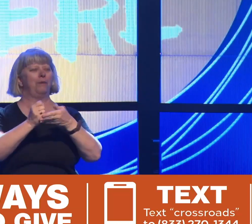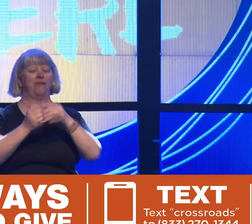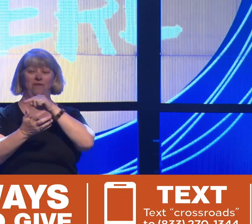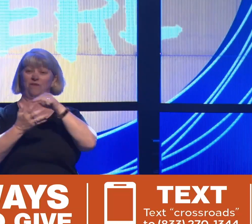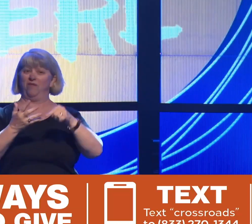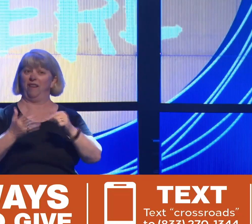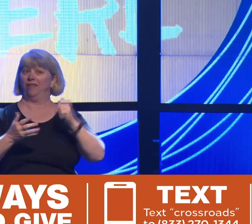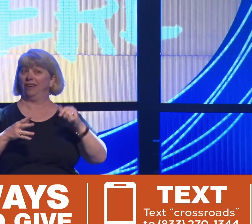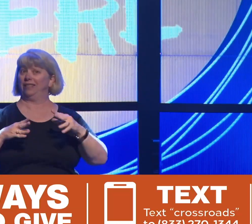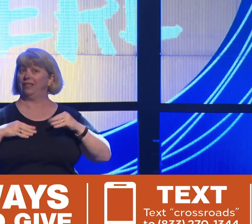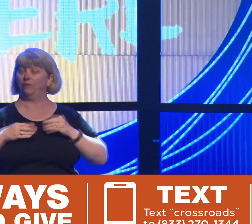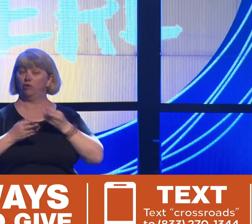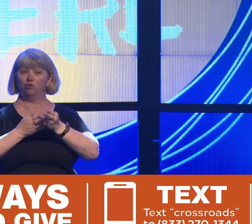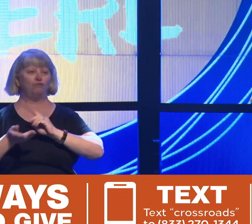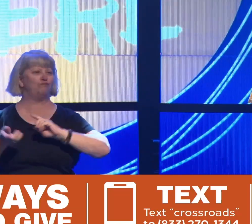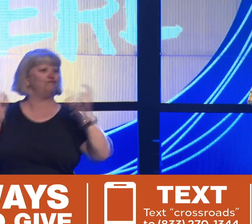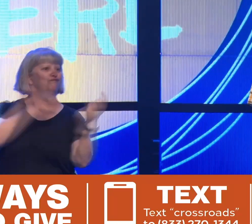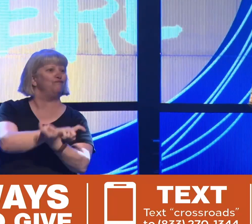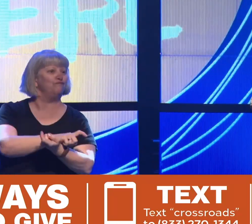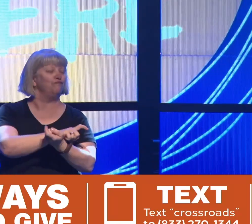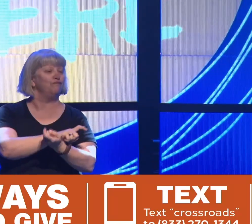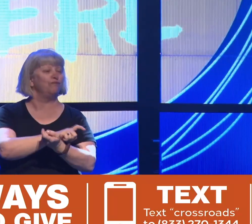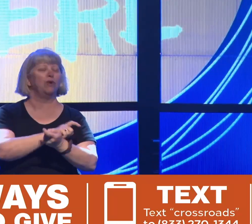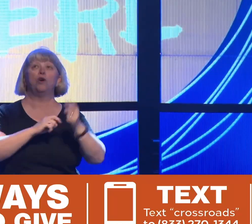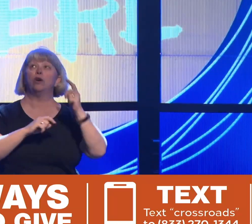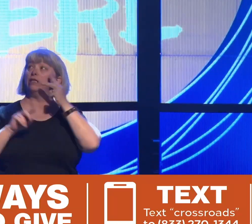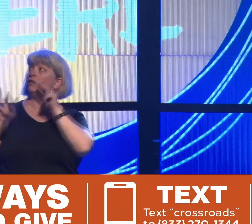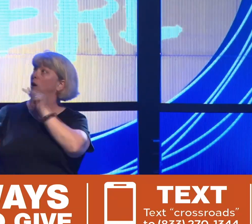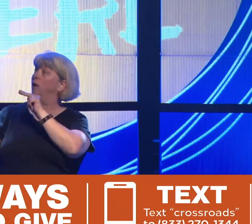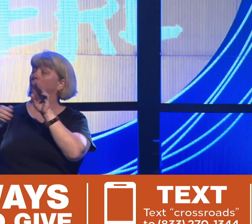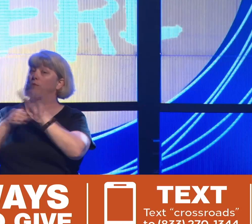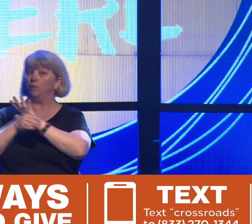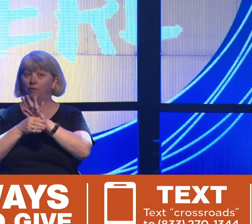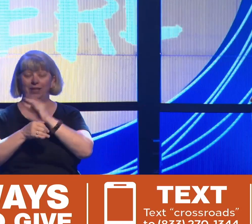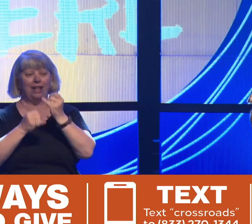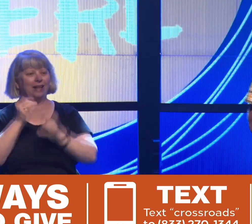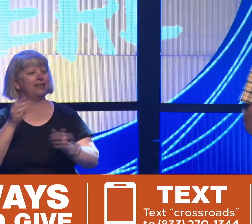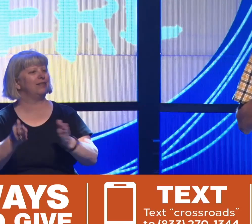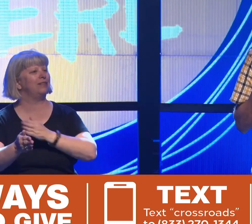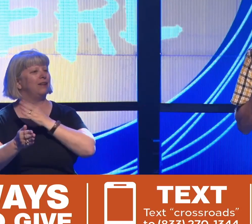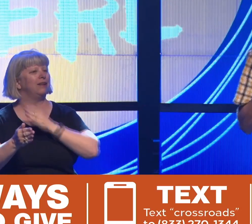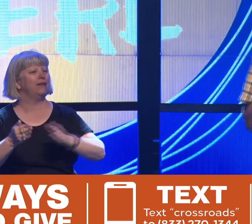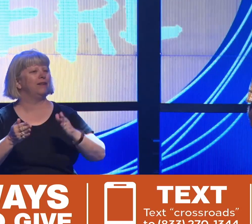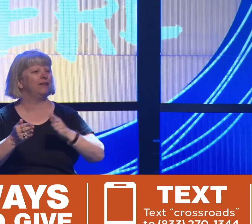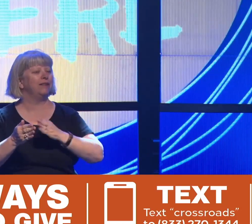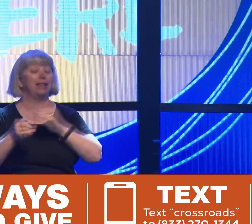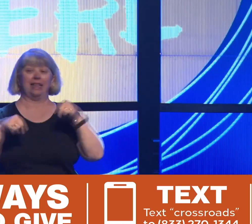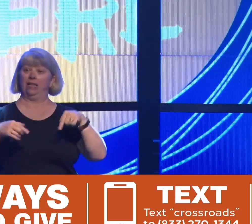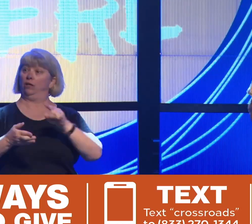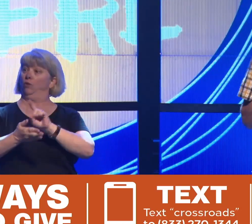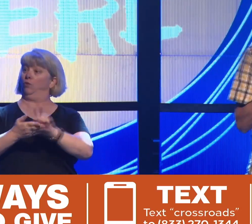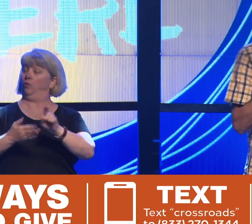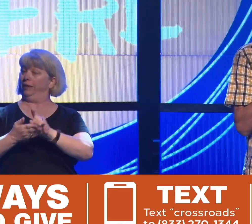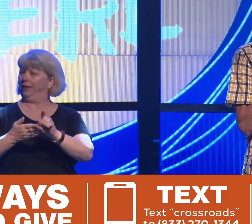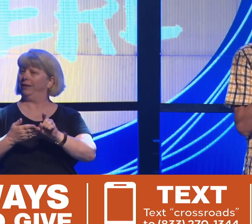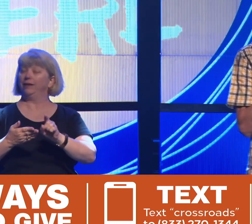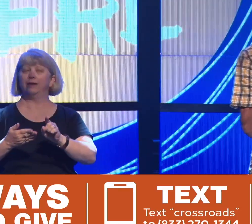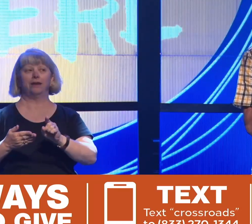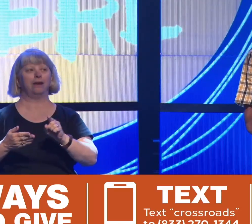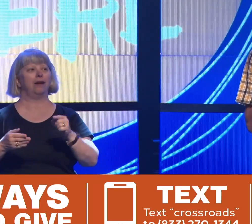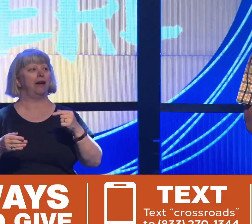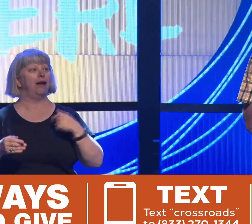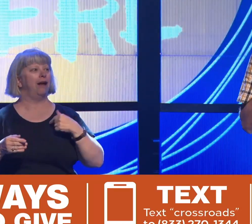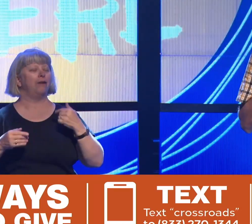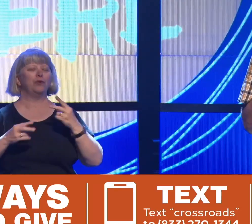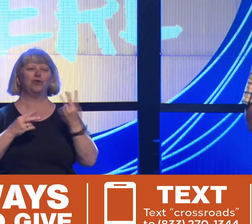unacceptable truths that you just heard about on the little video in the middle of that last song. In fact, this week, we have 2 of